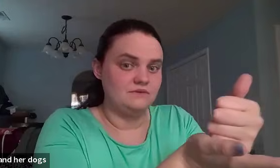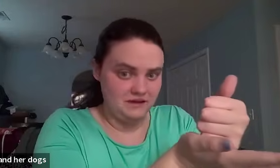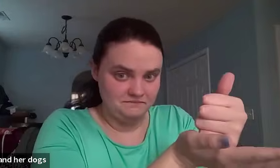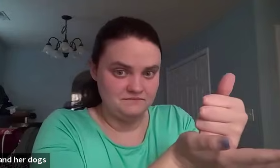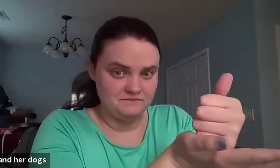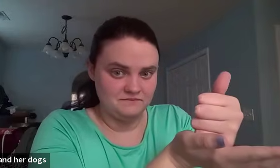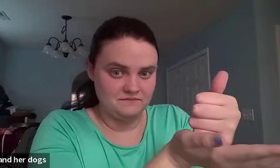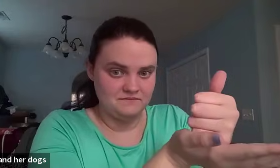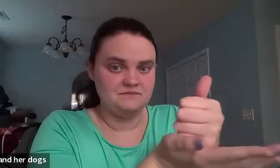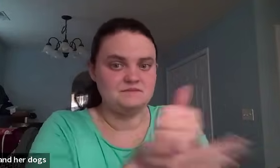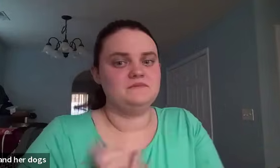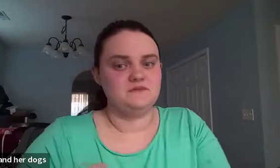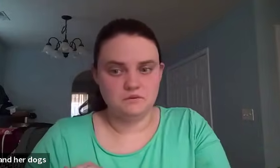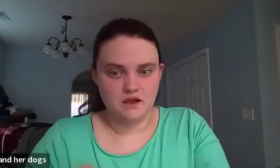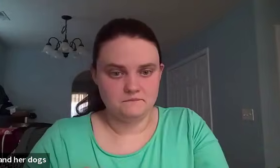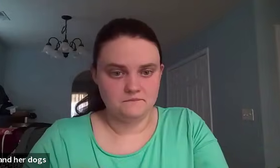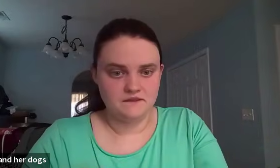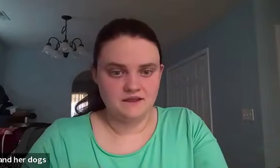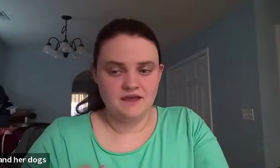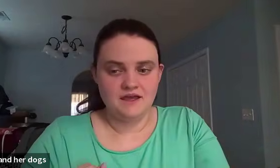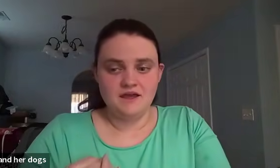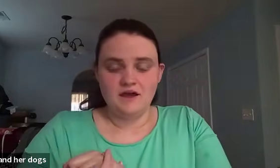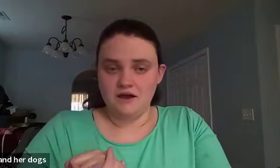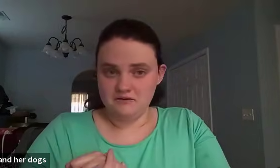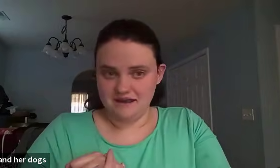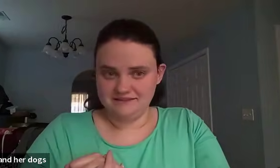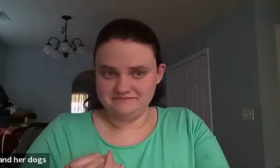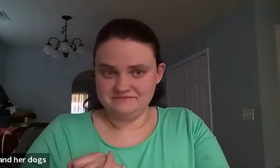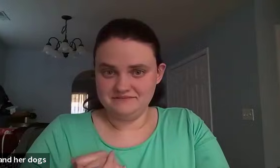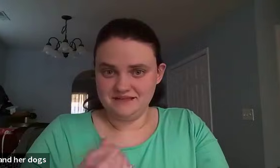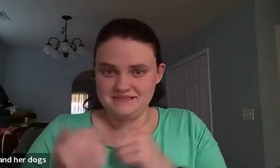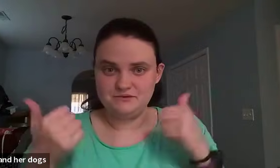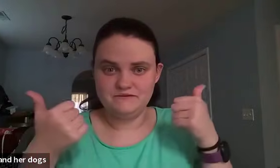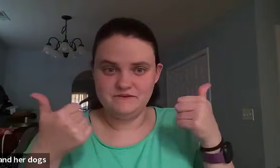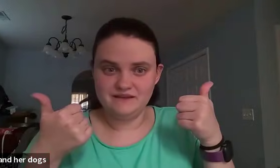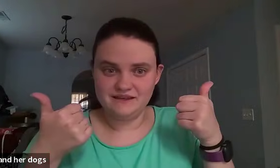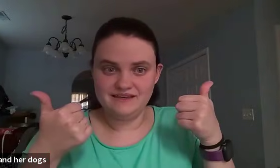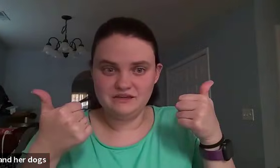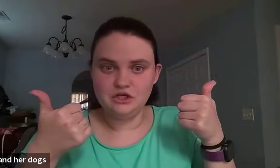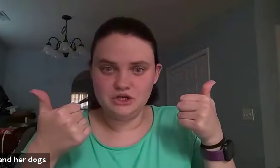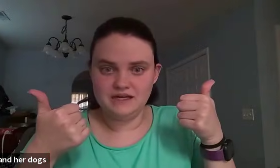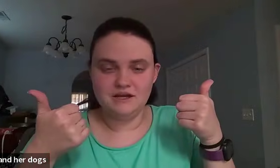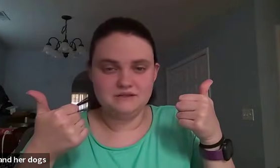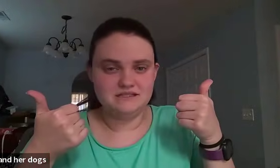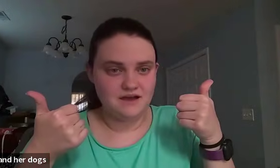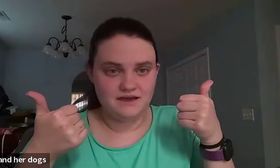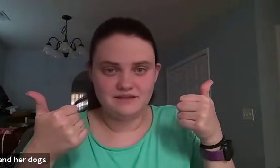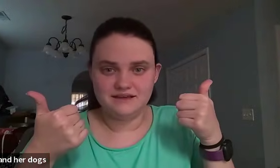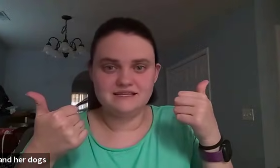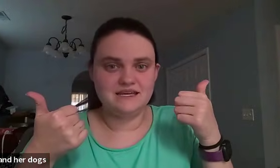Okay. Okay. All right. Is everyone feeling good? I know it's a lot. Like I